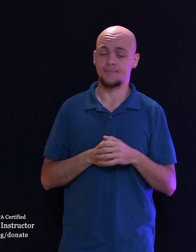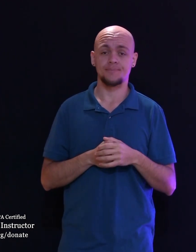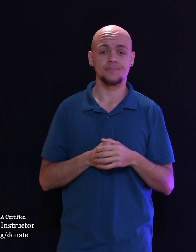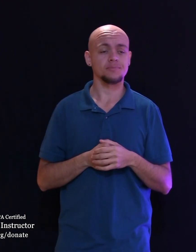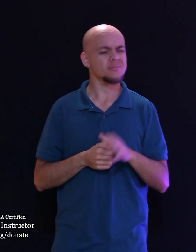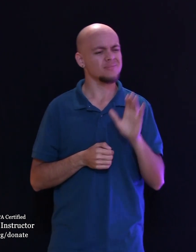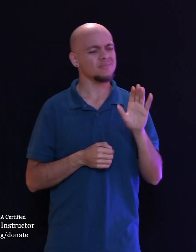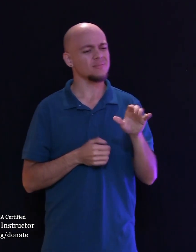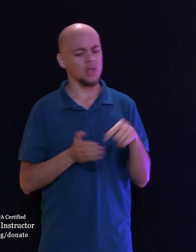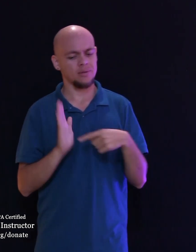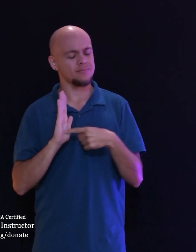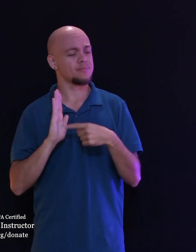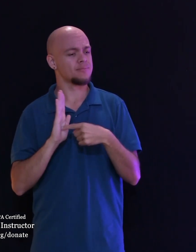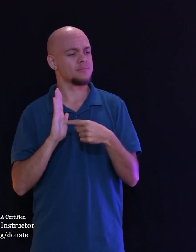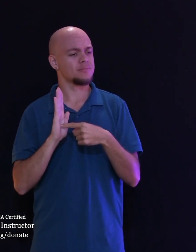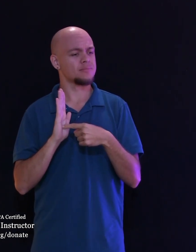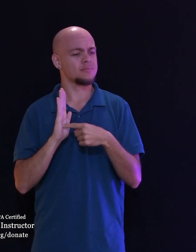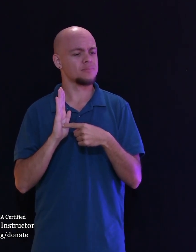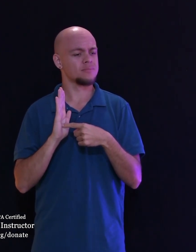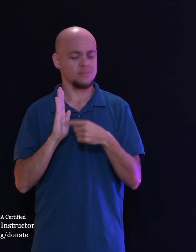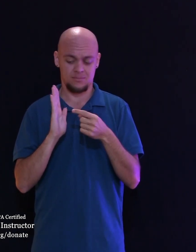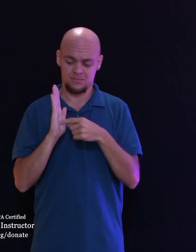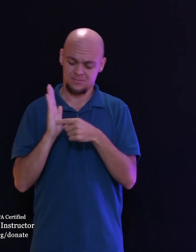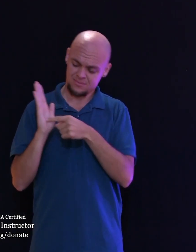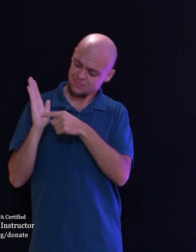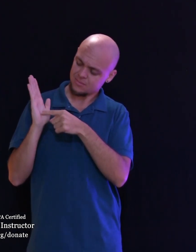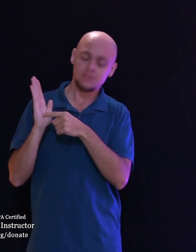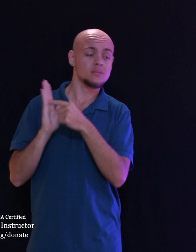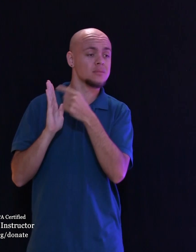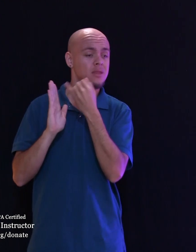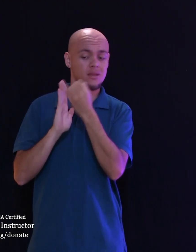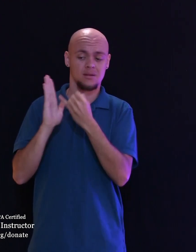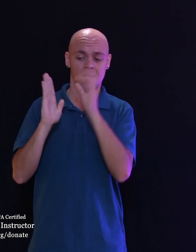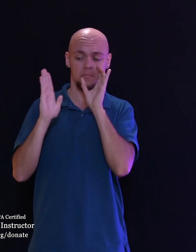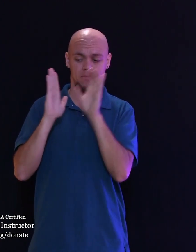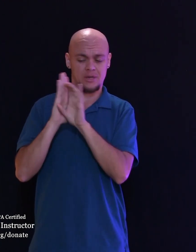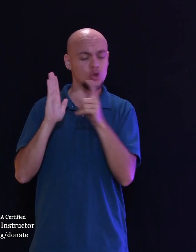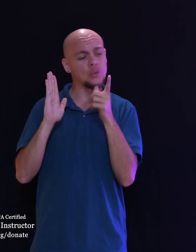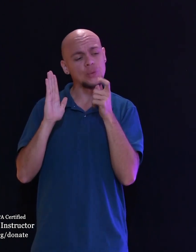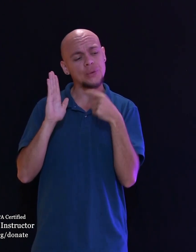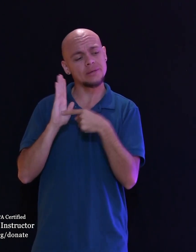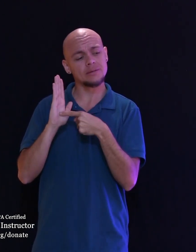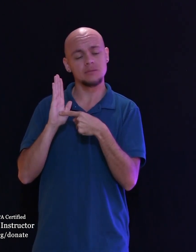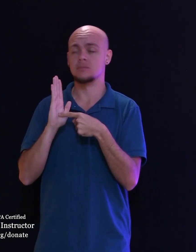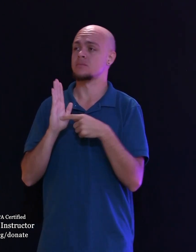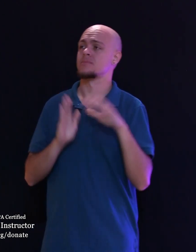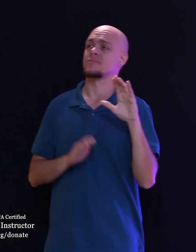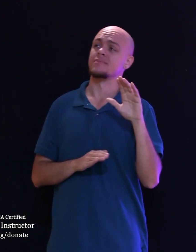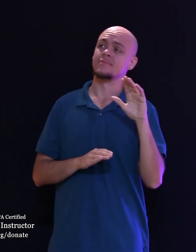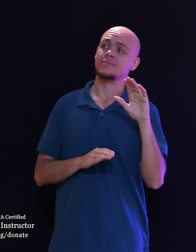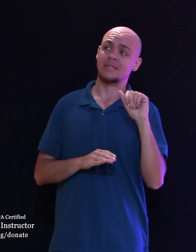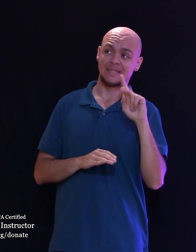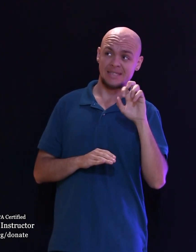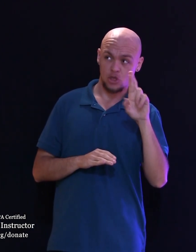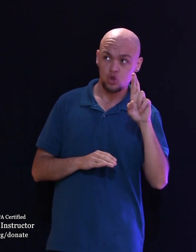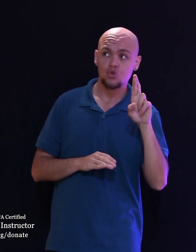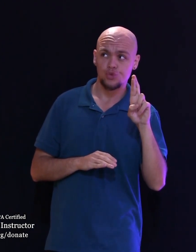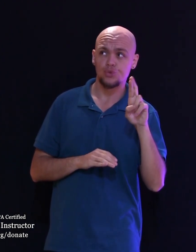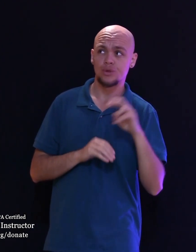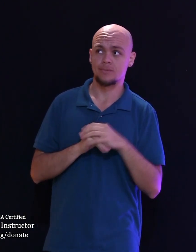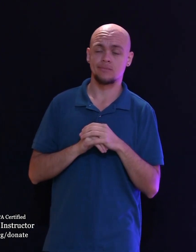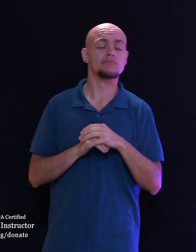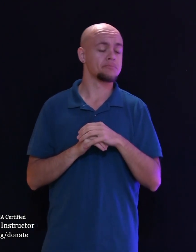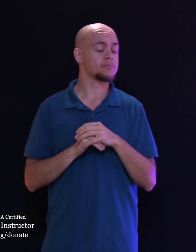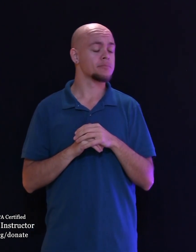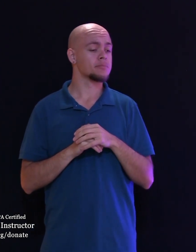Jesus said to them, whose likeness and inscription is this? And they said, Caesar's.